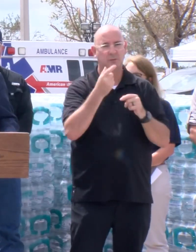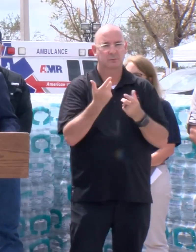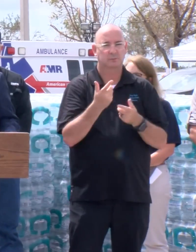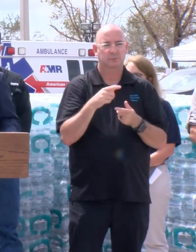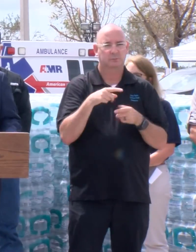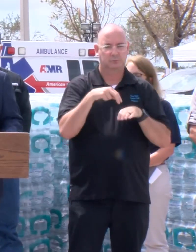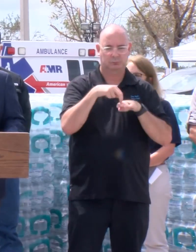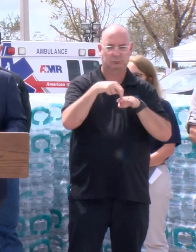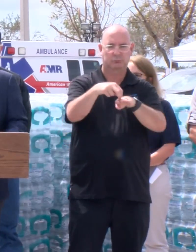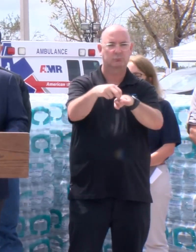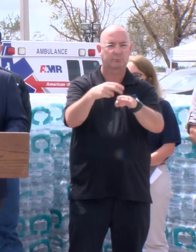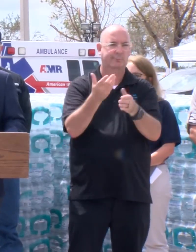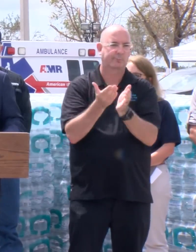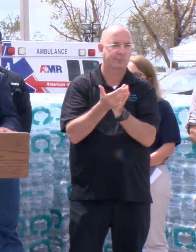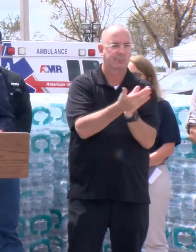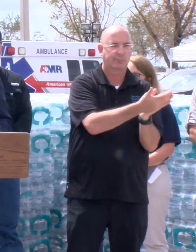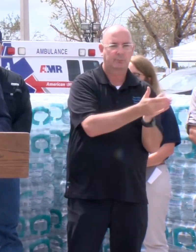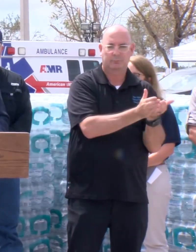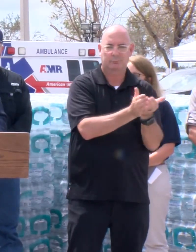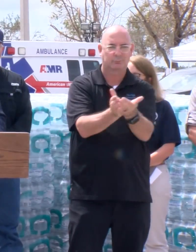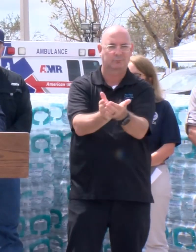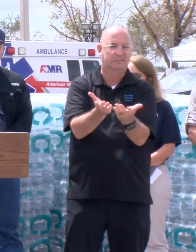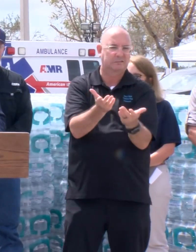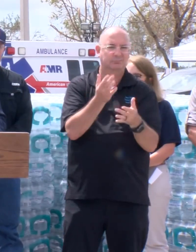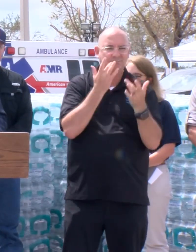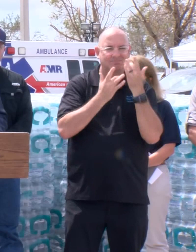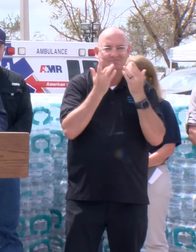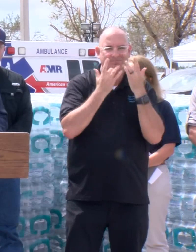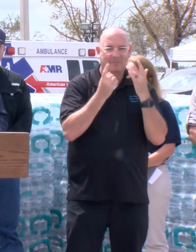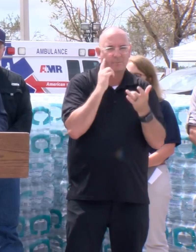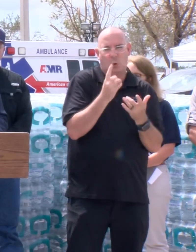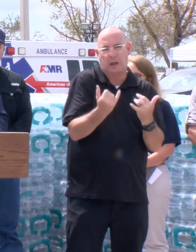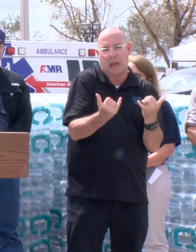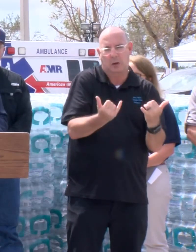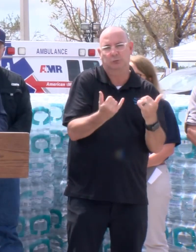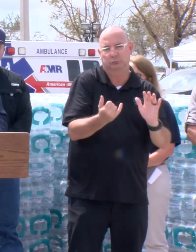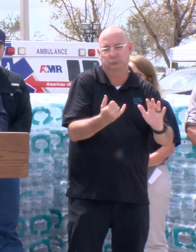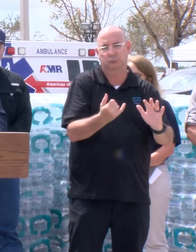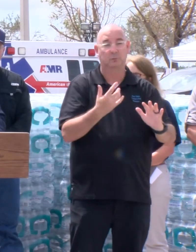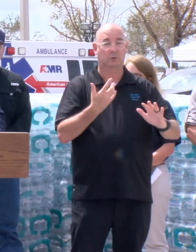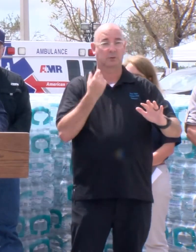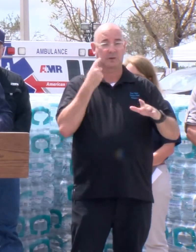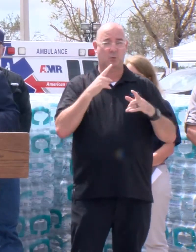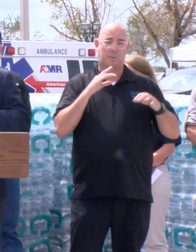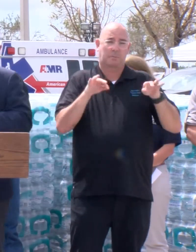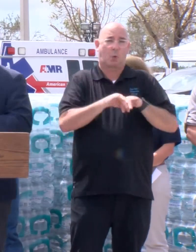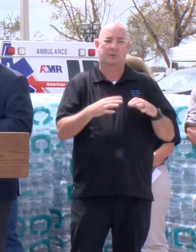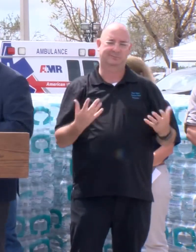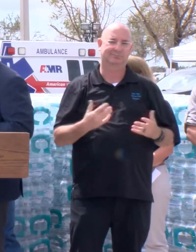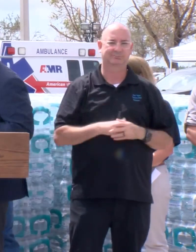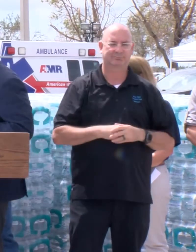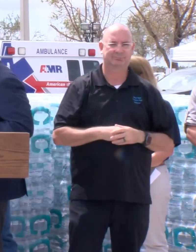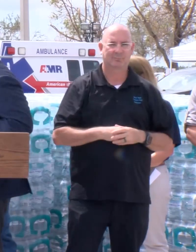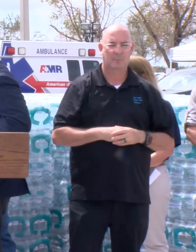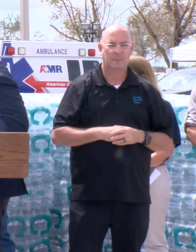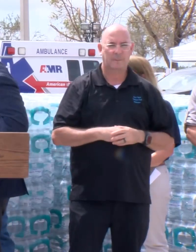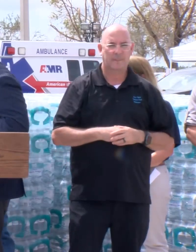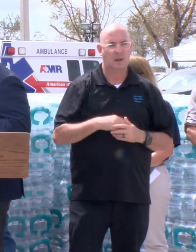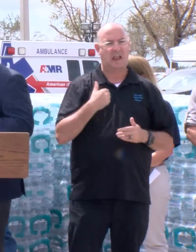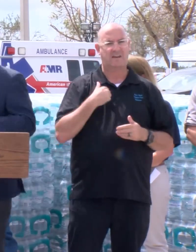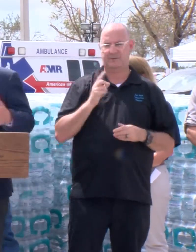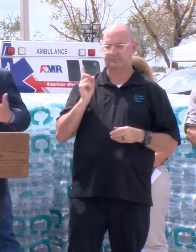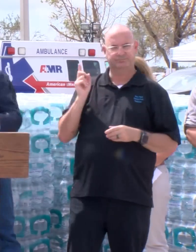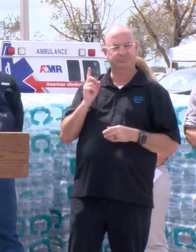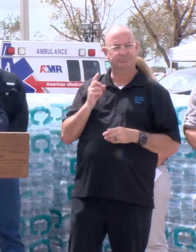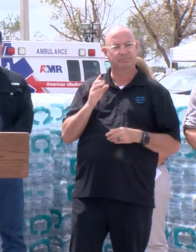by your barge capacity, but I think it's something that's important. So you're going to have, I guess there's going to be a base camp set up there